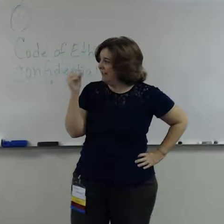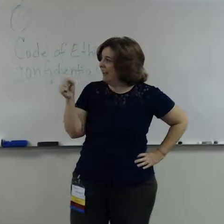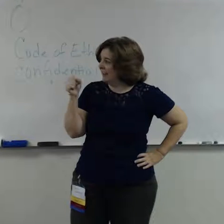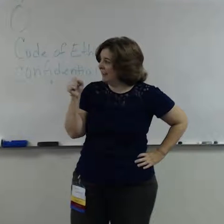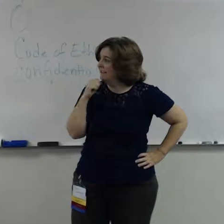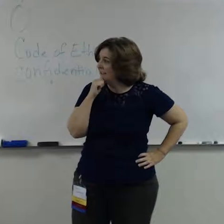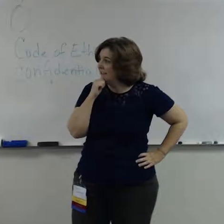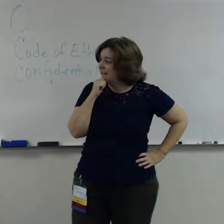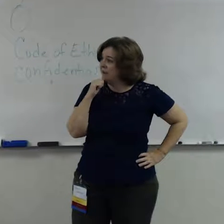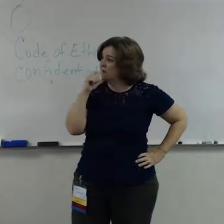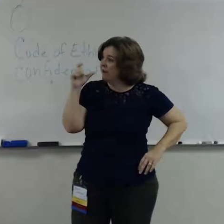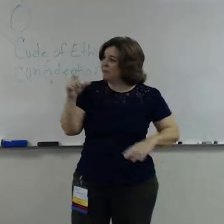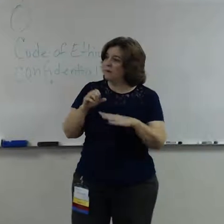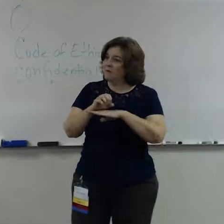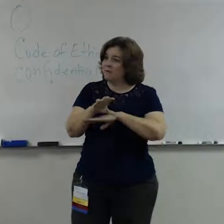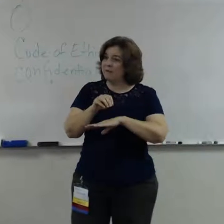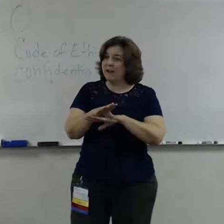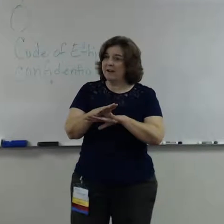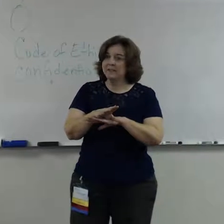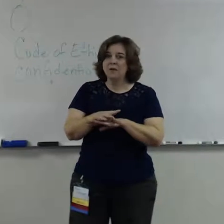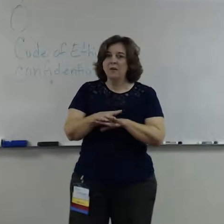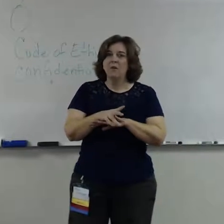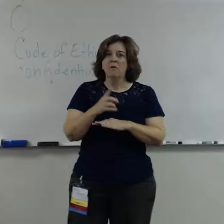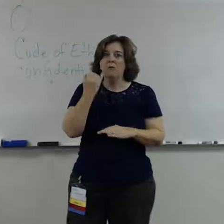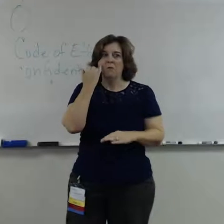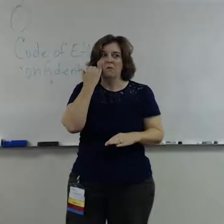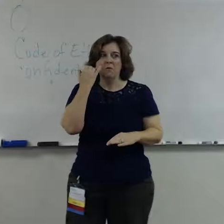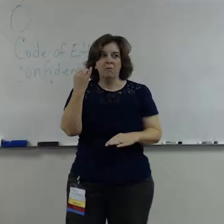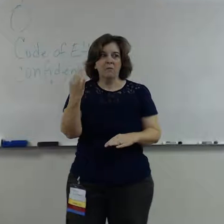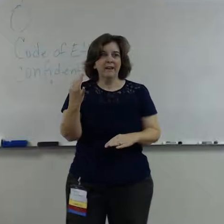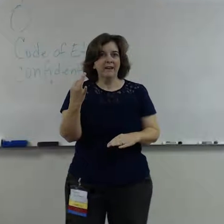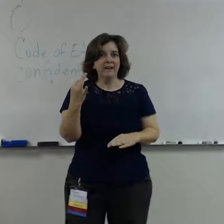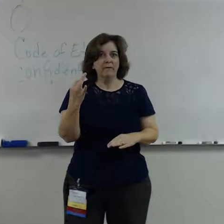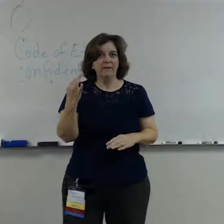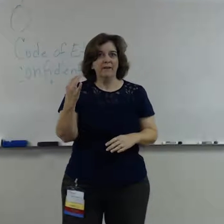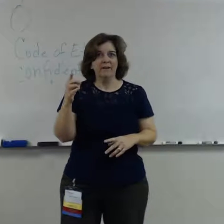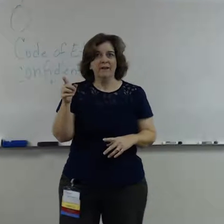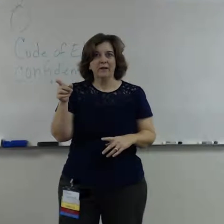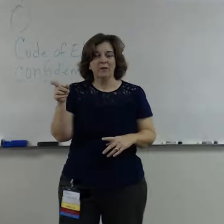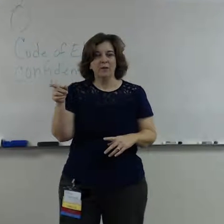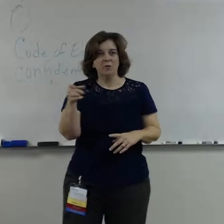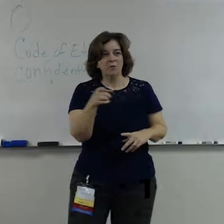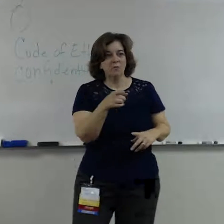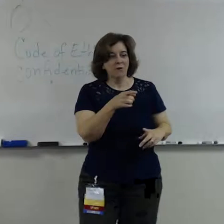yeah. Not supposed to advise. What if you are